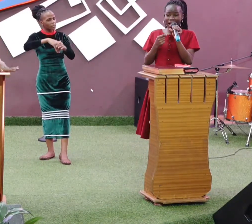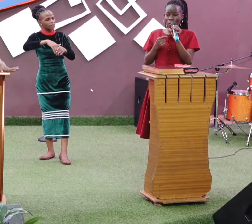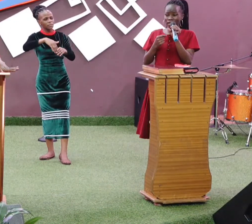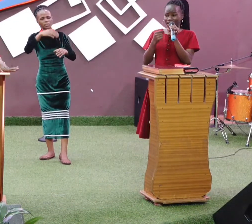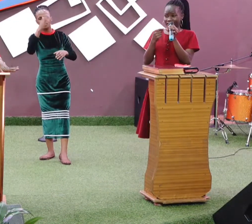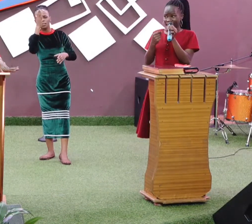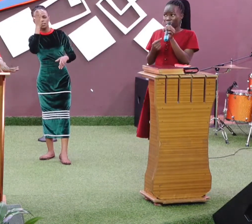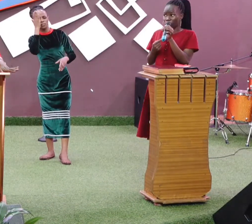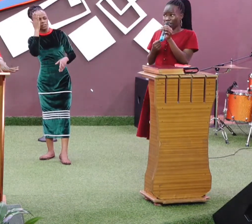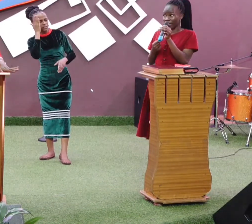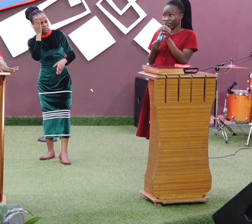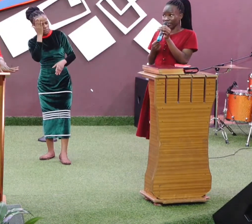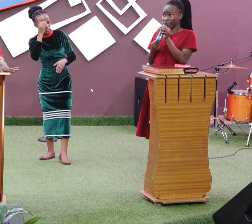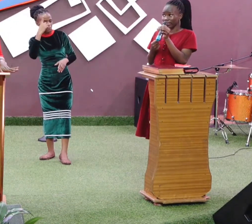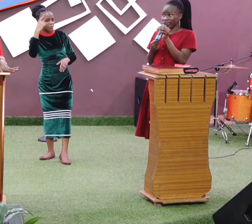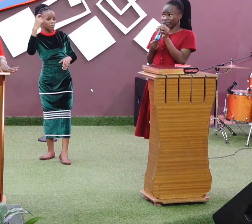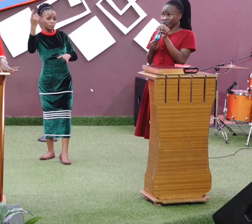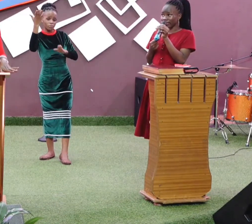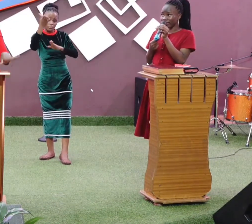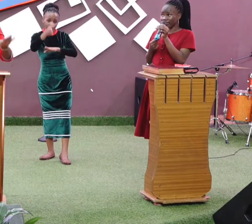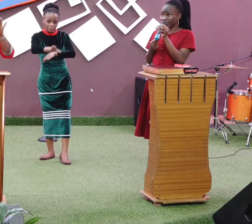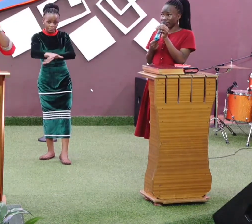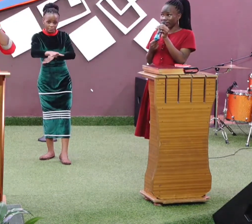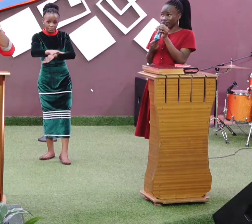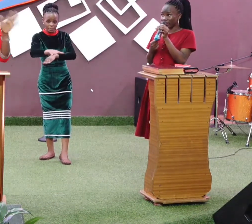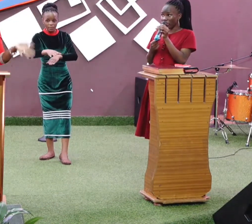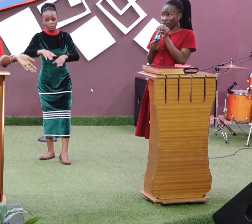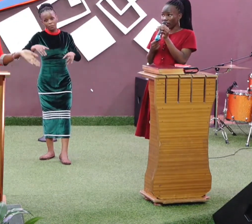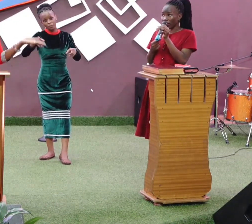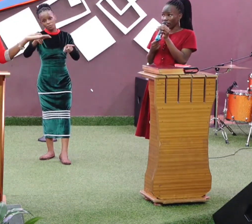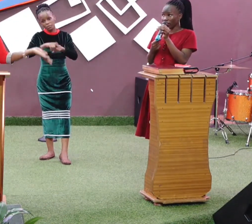People die when they're sleeping.